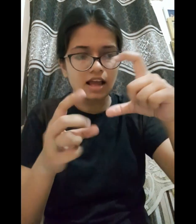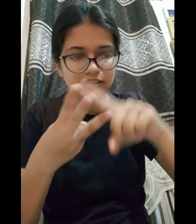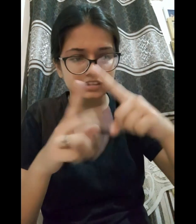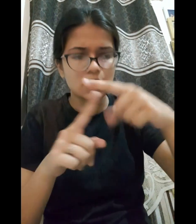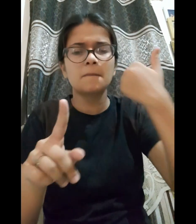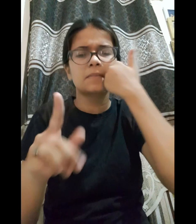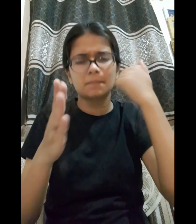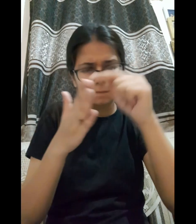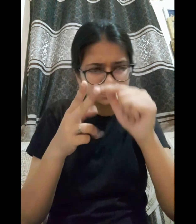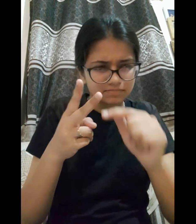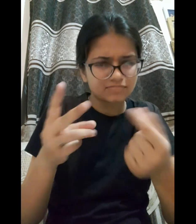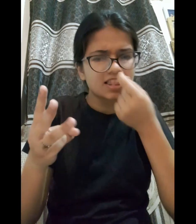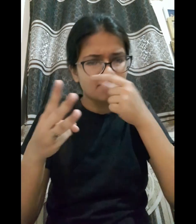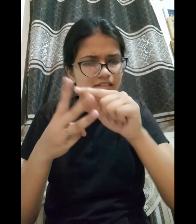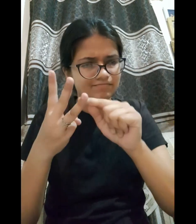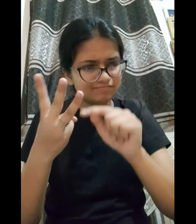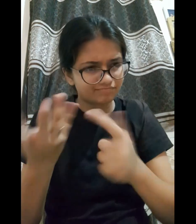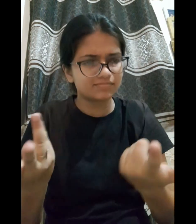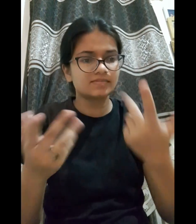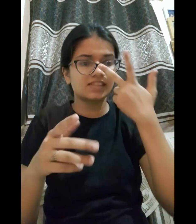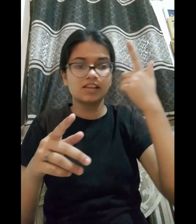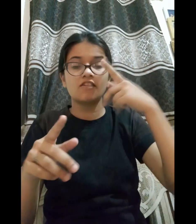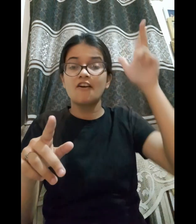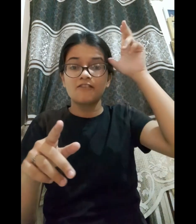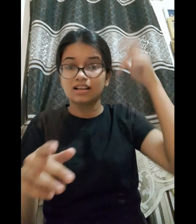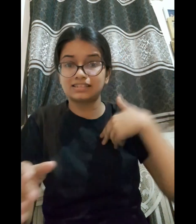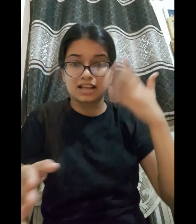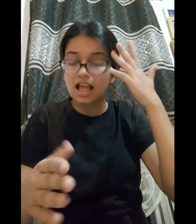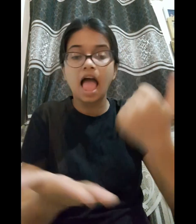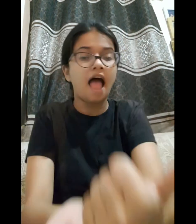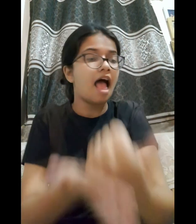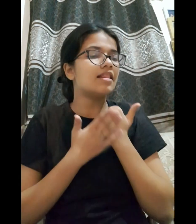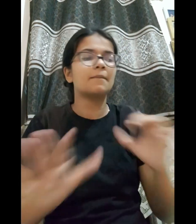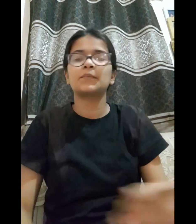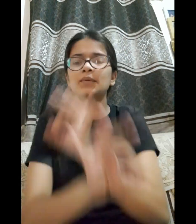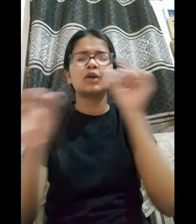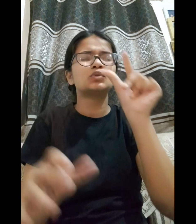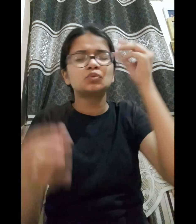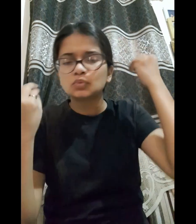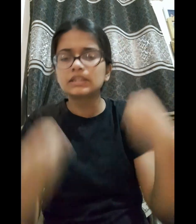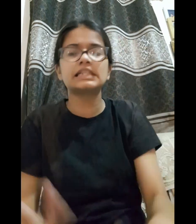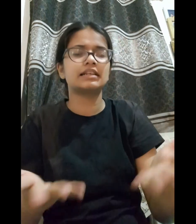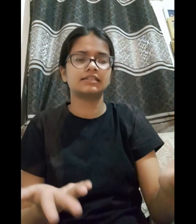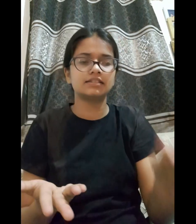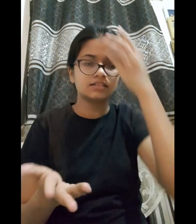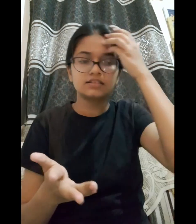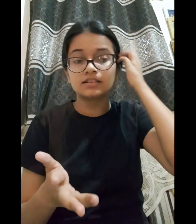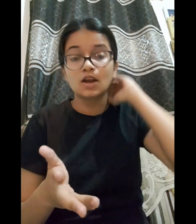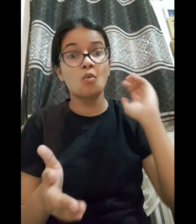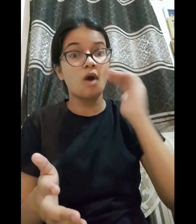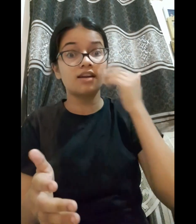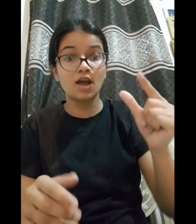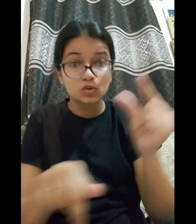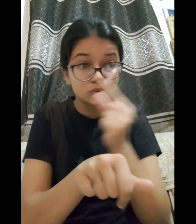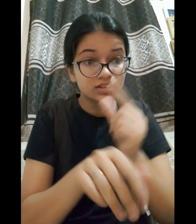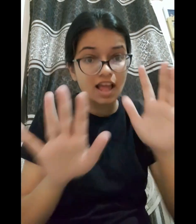doxycycline, contributes to anything in eliminating the virus. They don't help at all. So they are useless at that stage. But they become useful